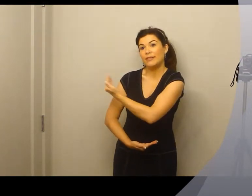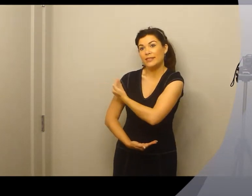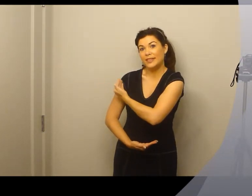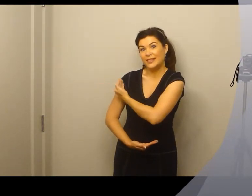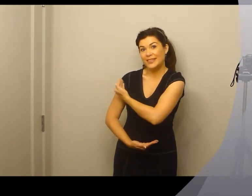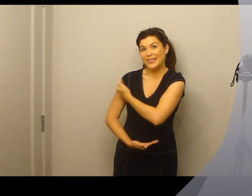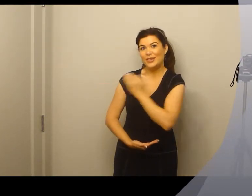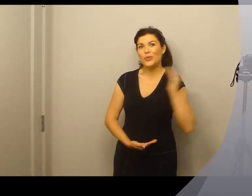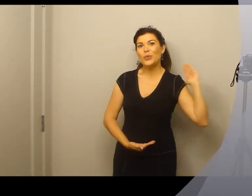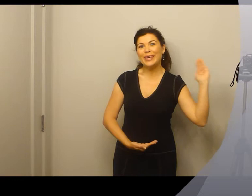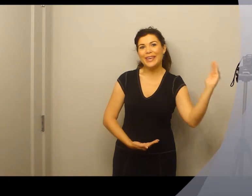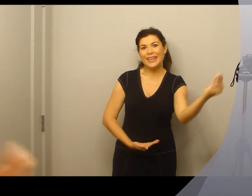left. We.